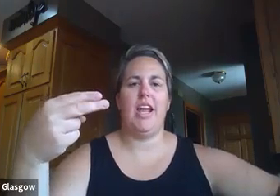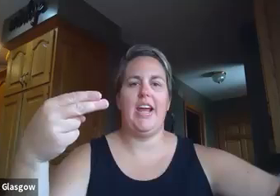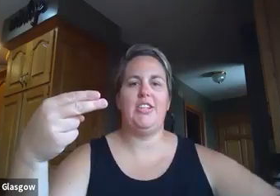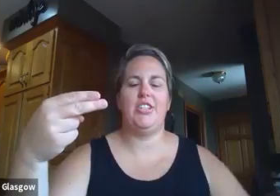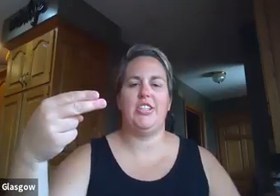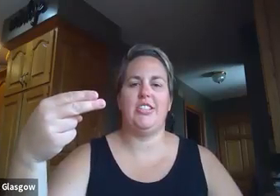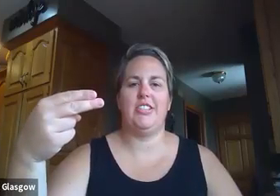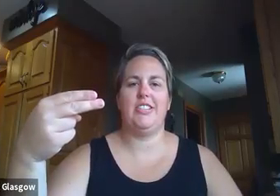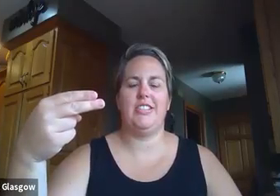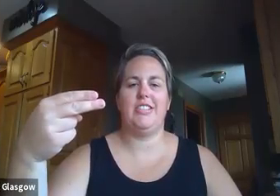H,